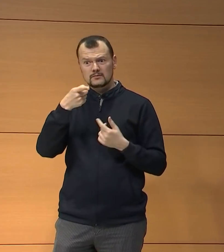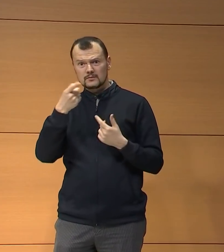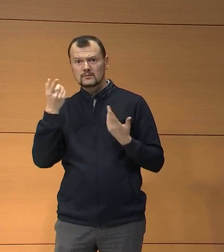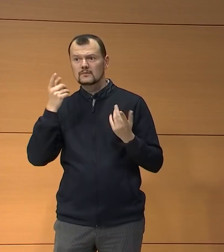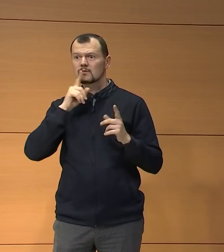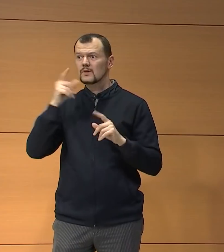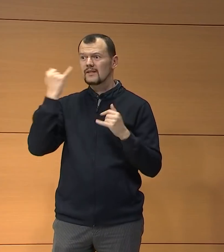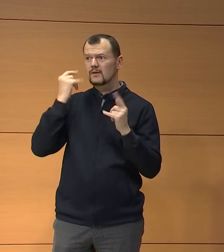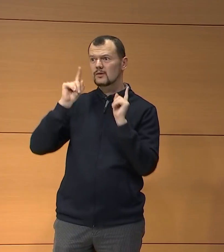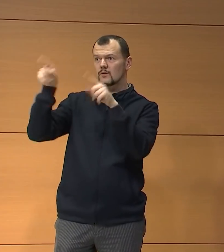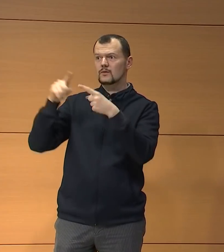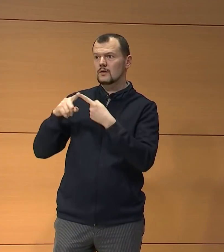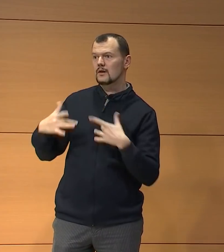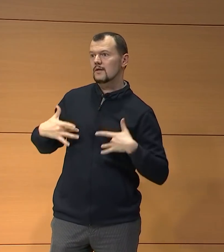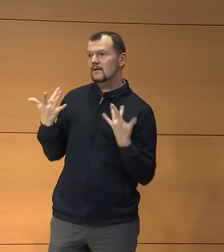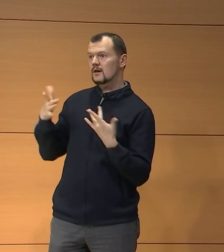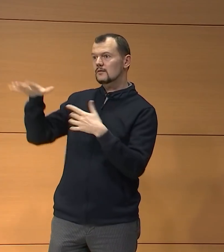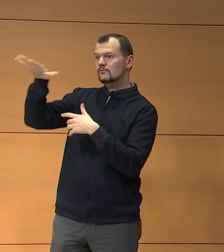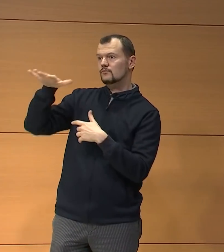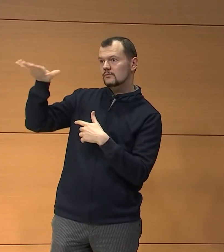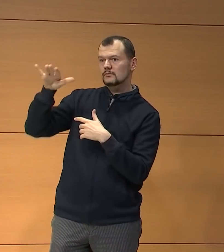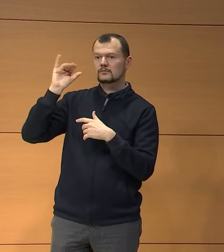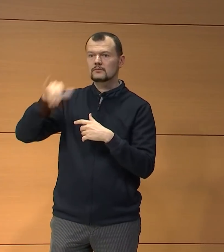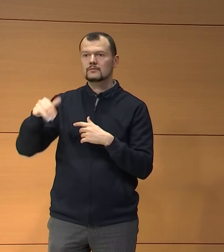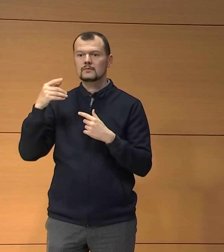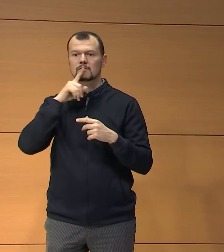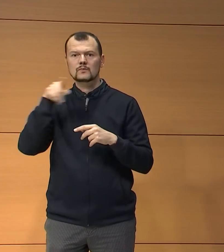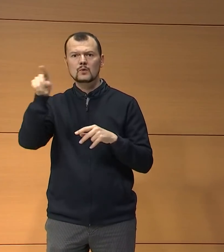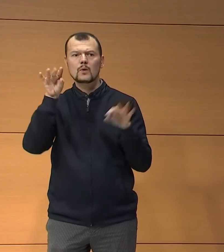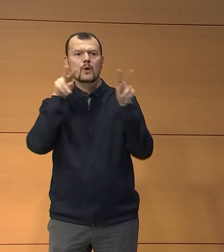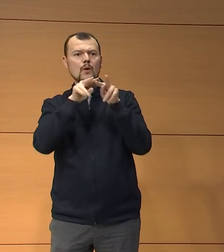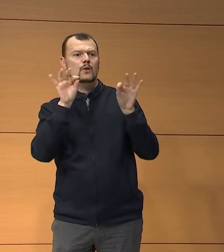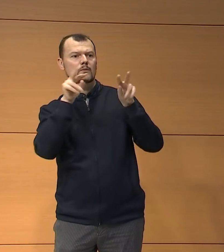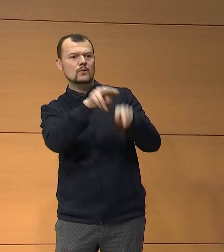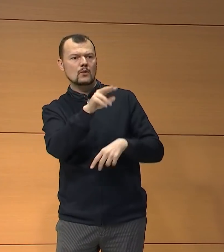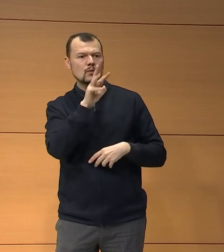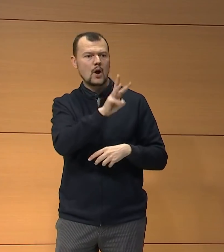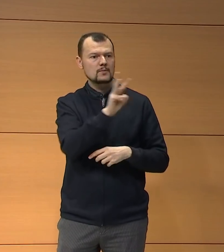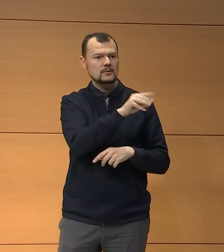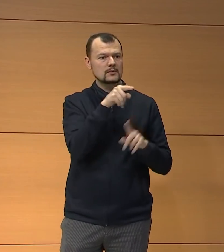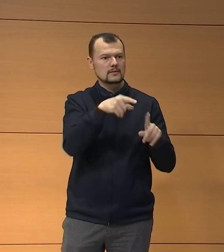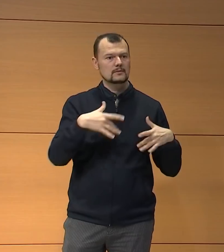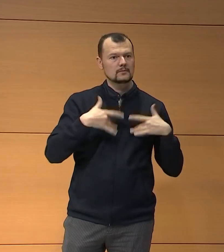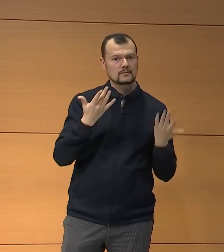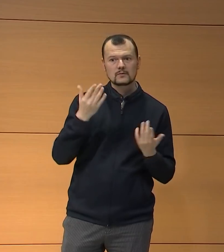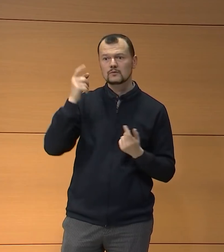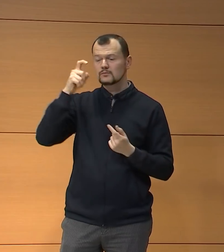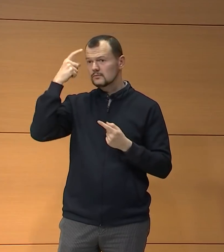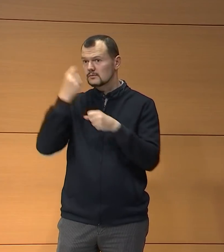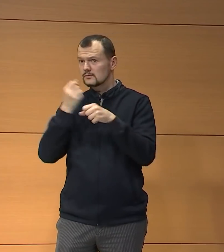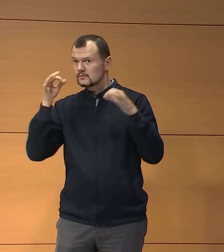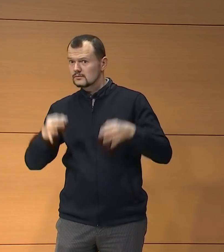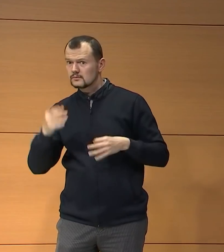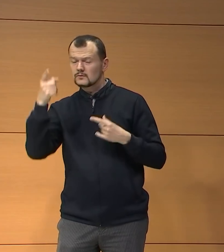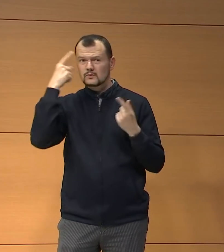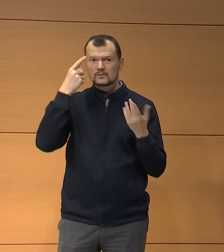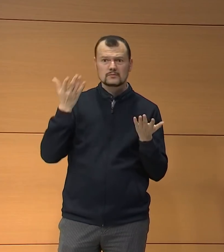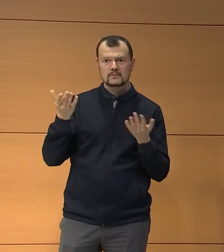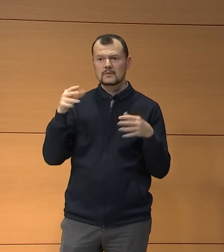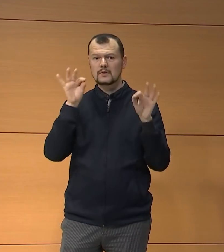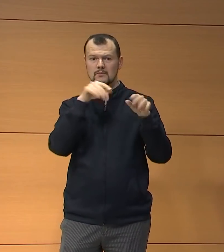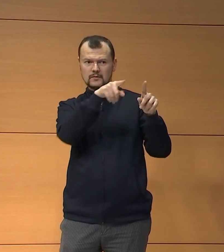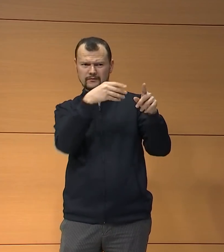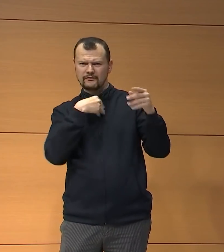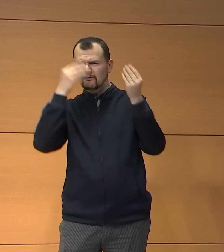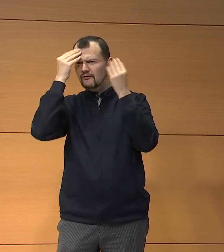place digitally? And are there accommodations that can be made to reduce risk factors? We must accept